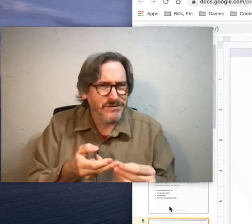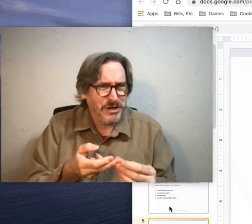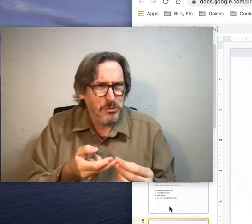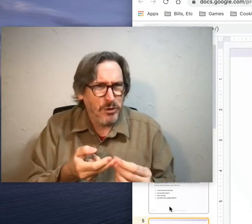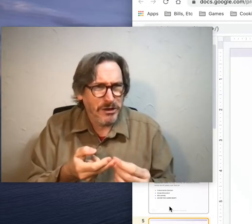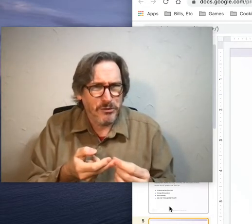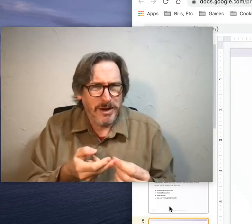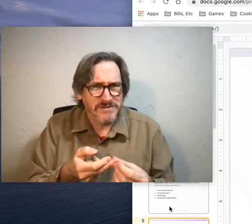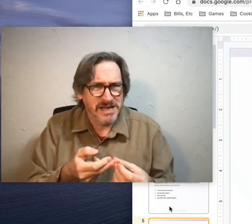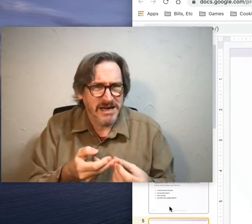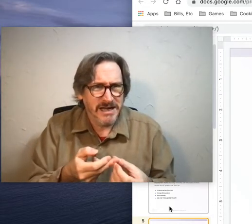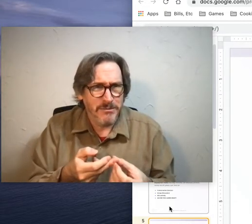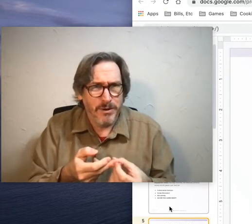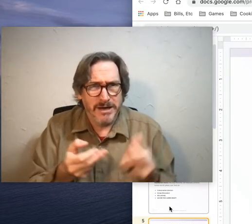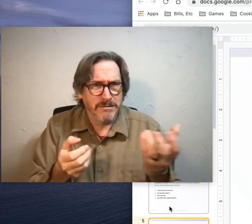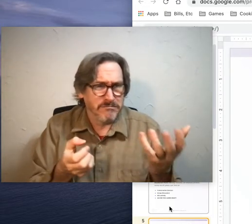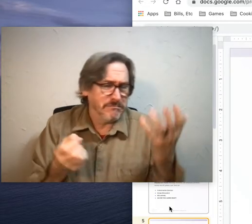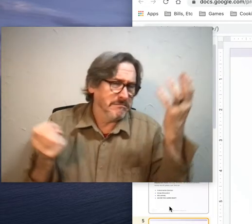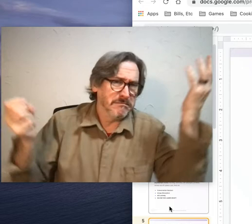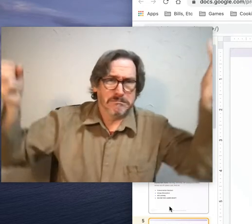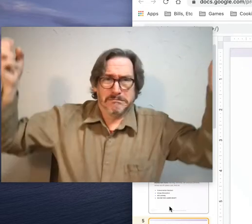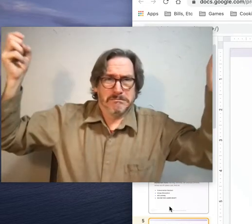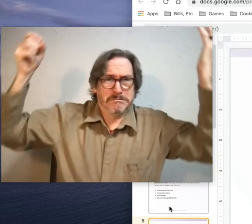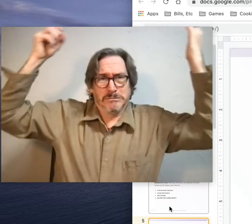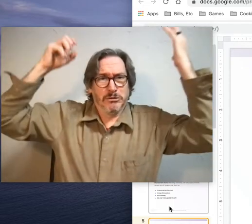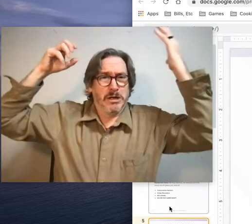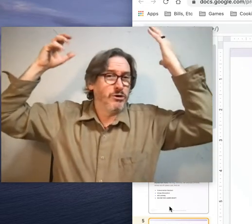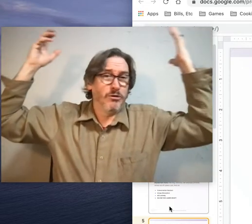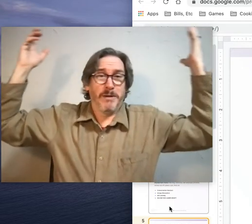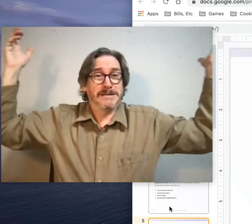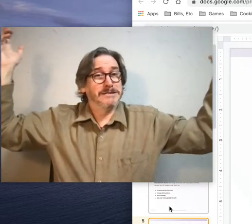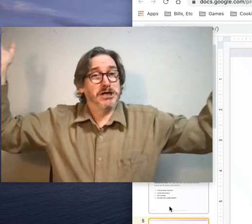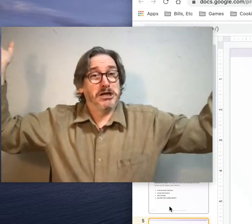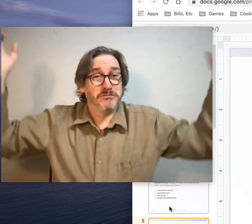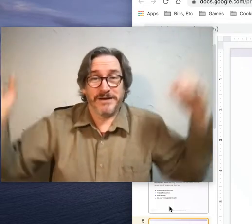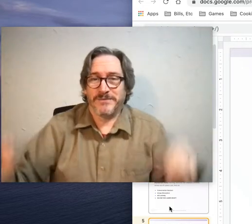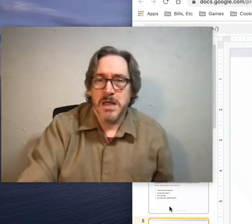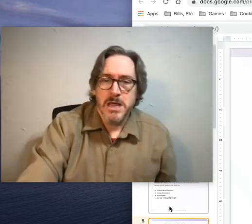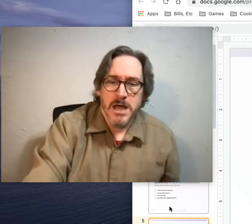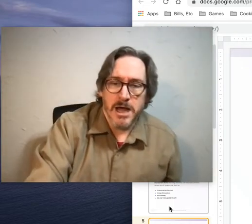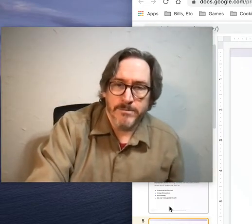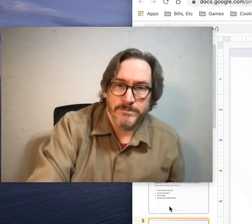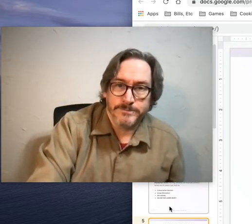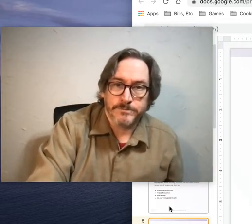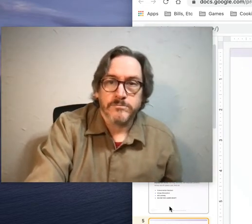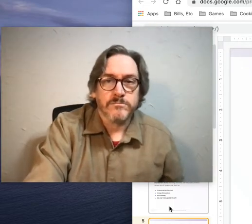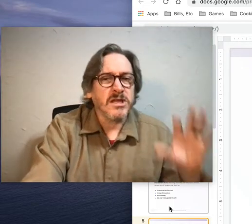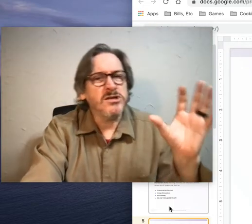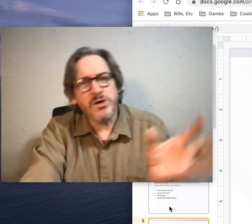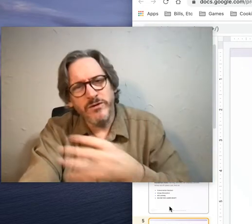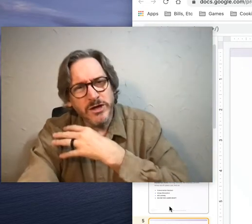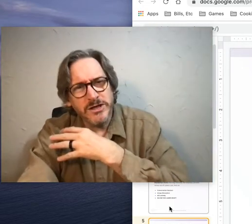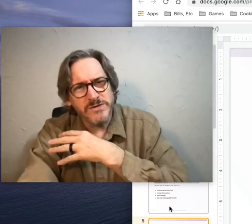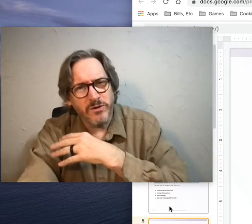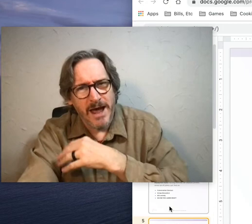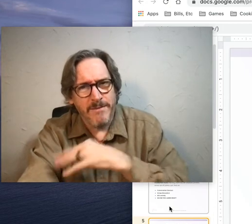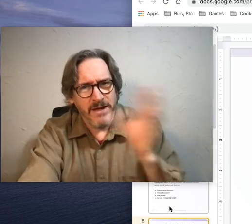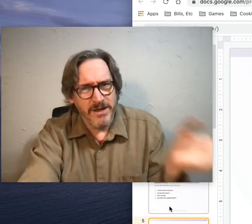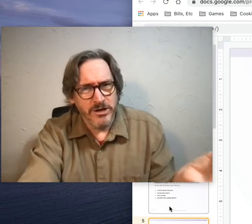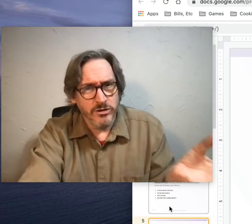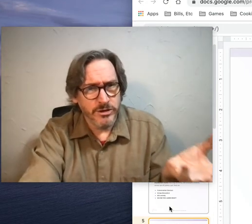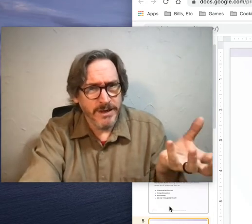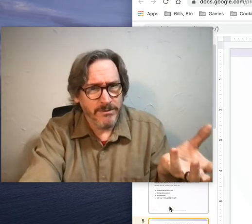It's a very weird way of signing it, but who am I to judge, right? So if you look at those